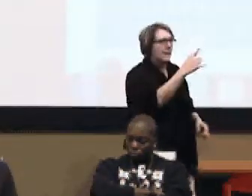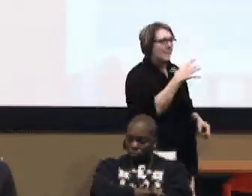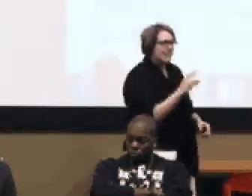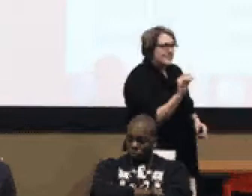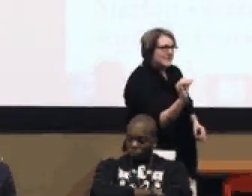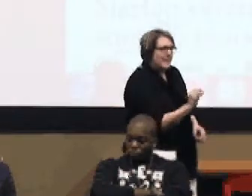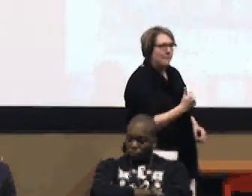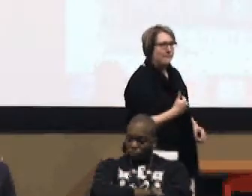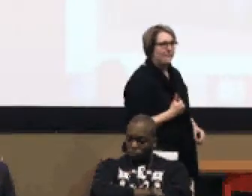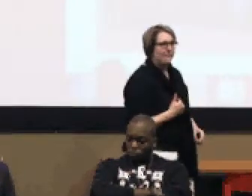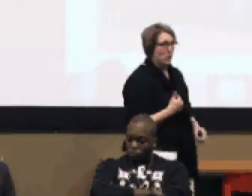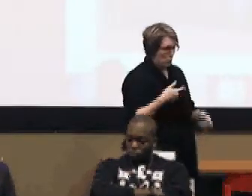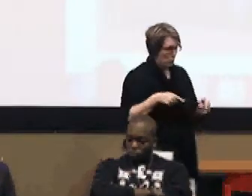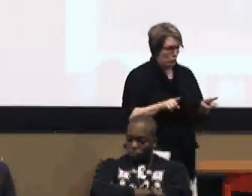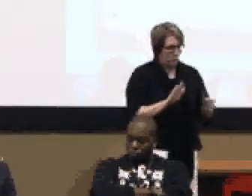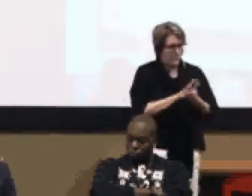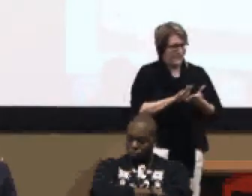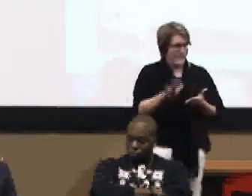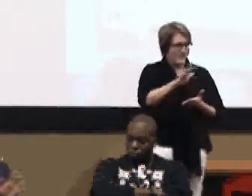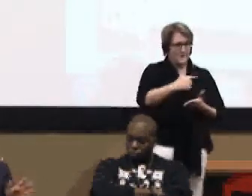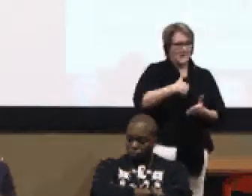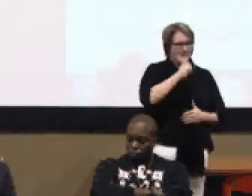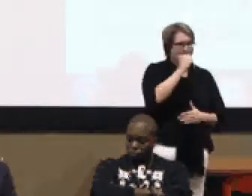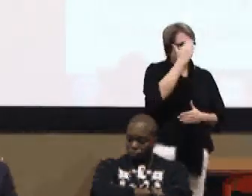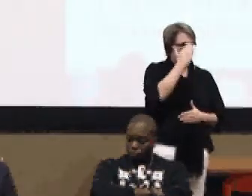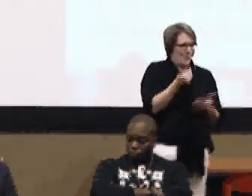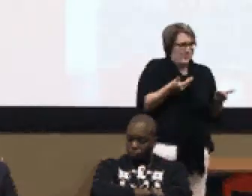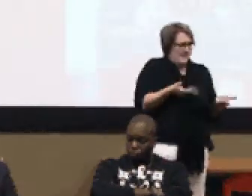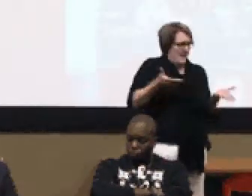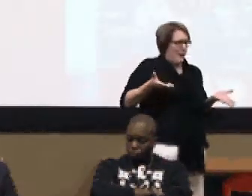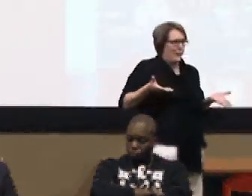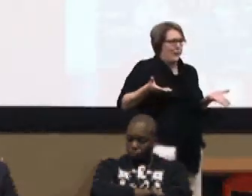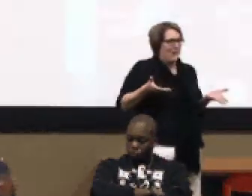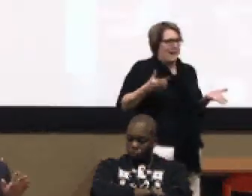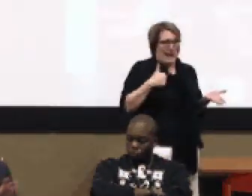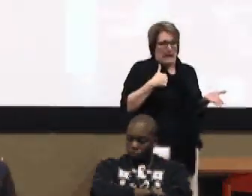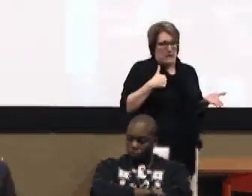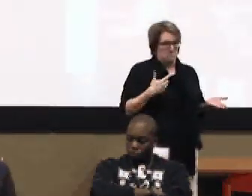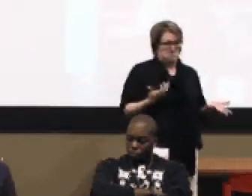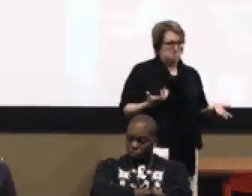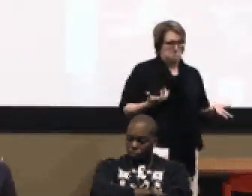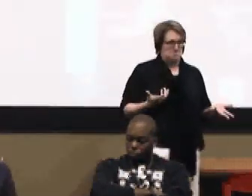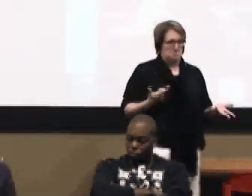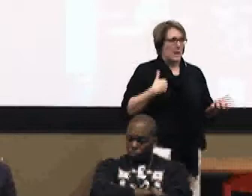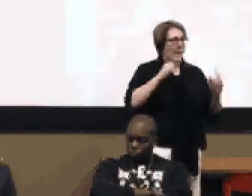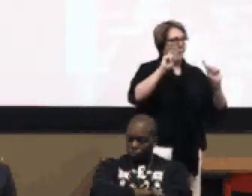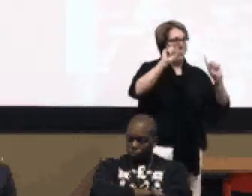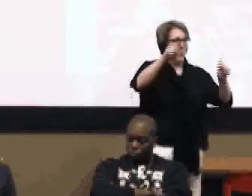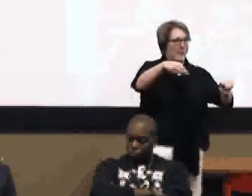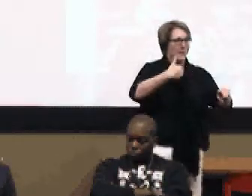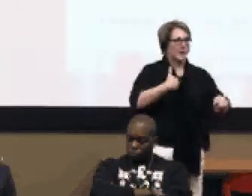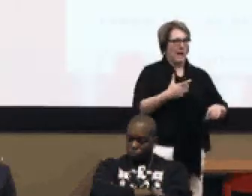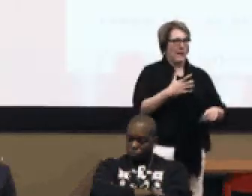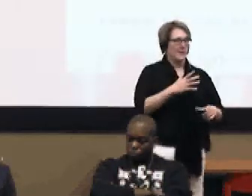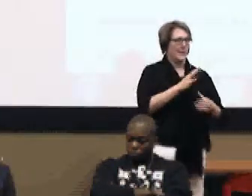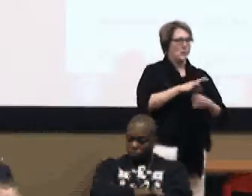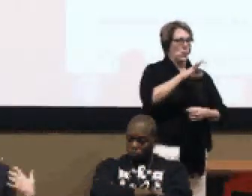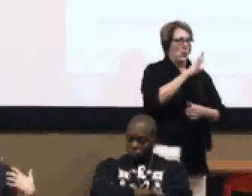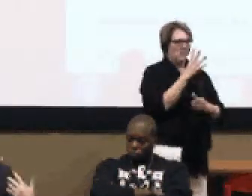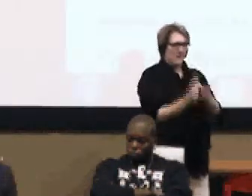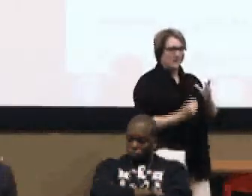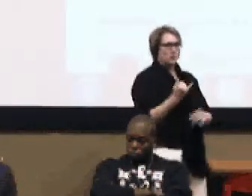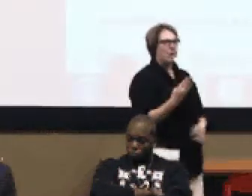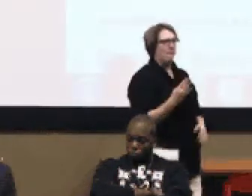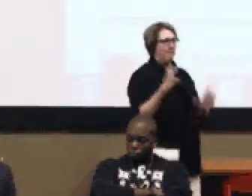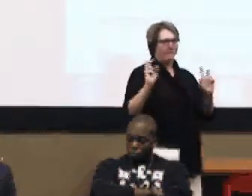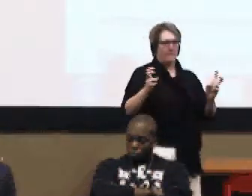things? Because when I was in college, I didn't know it existed. I went and got a soul-sucking job because I thought that it